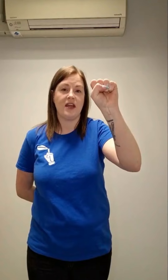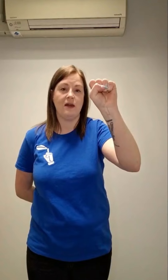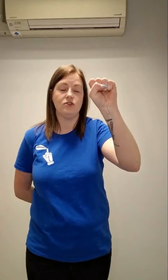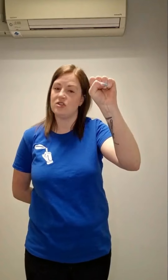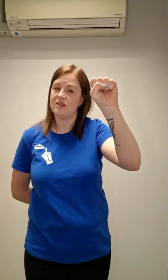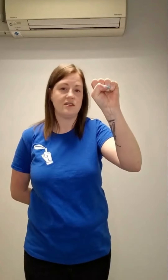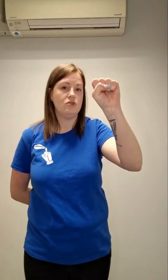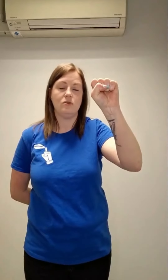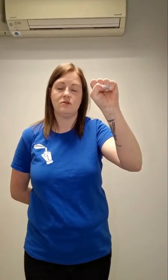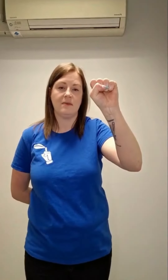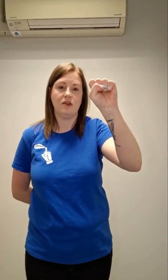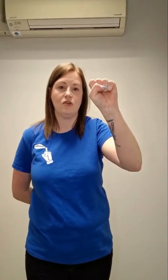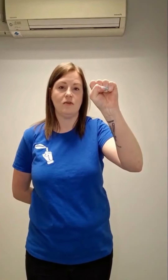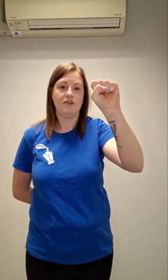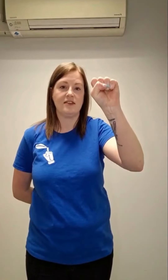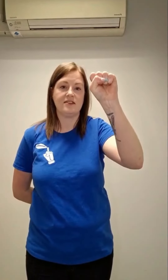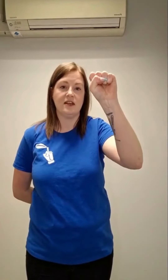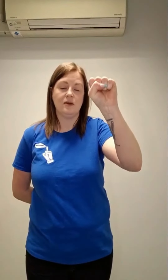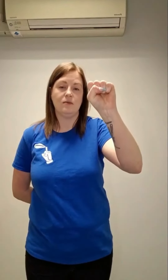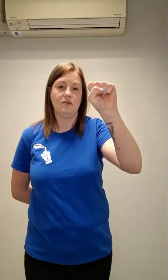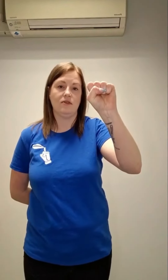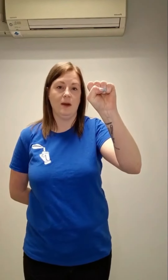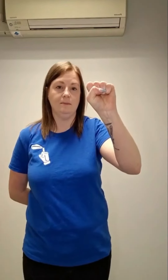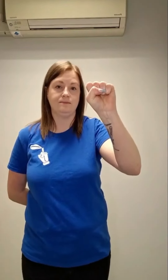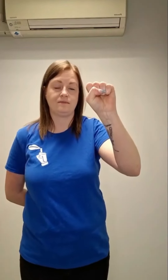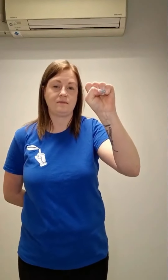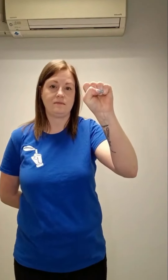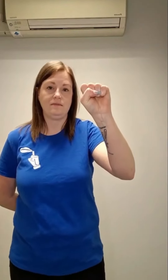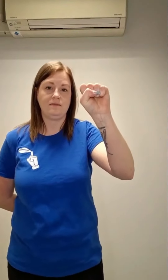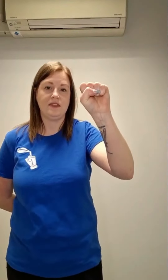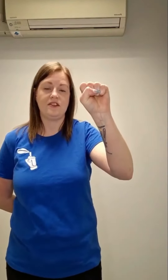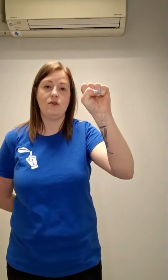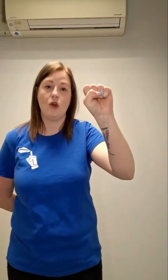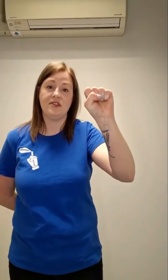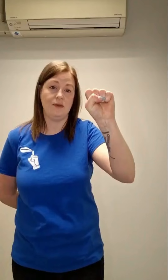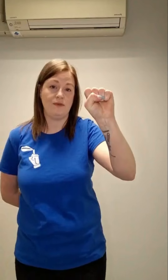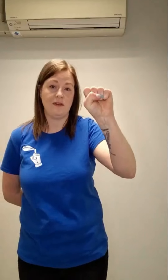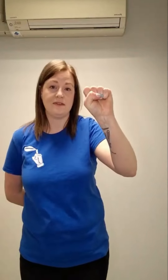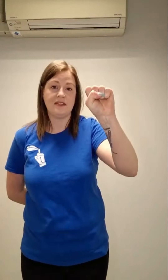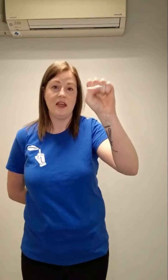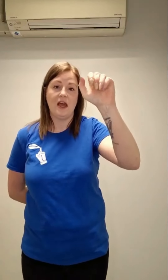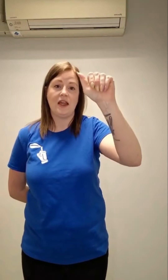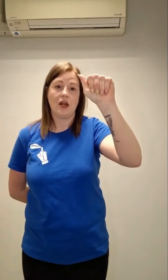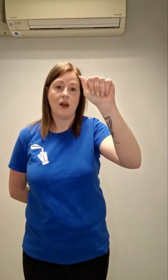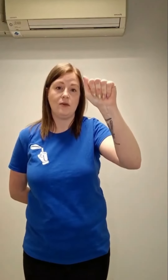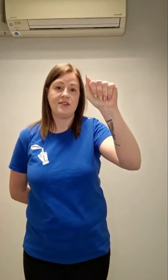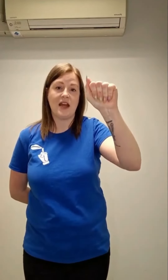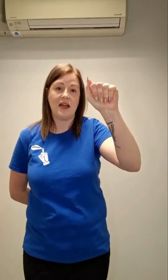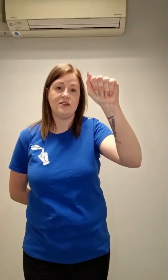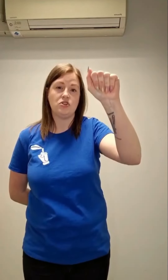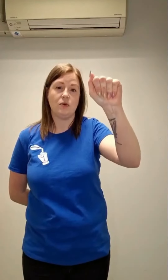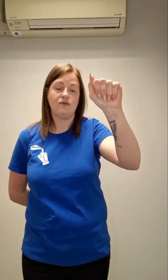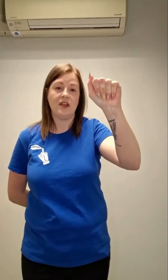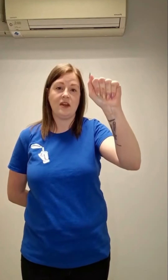down just as you would to make a normal fist with your thumb. So know the difference. A closed hand is your fingernails